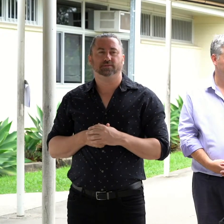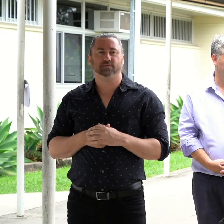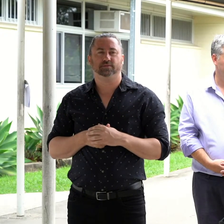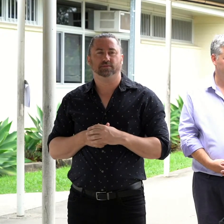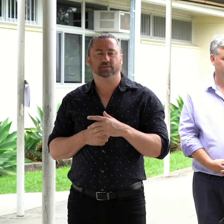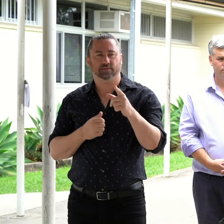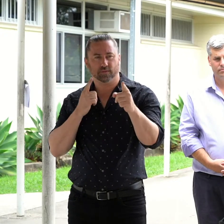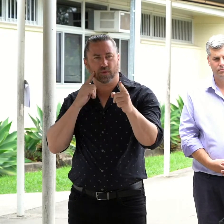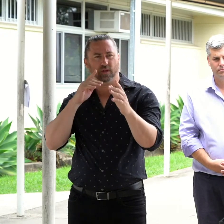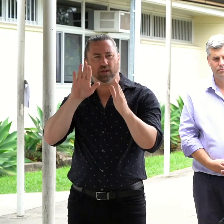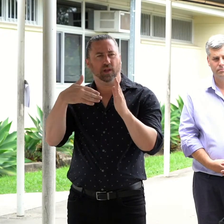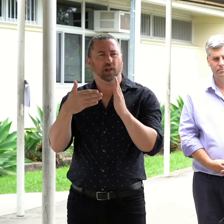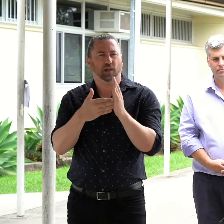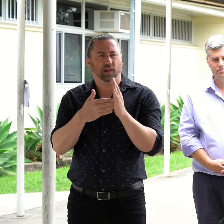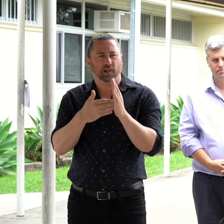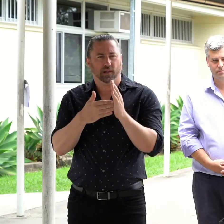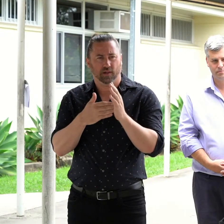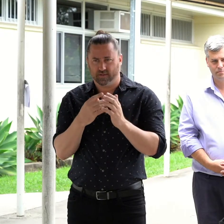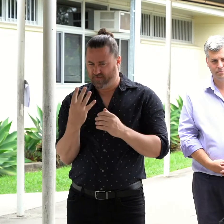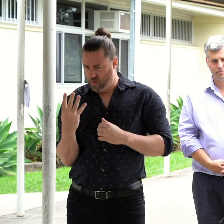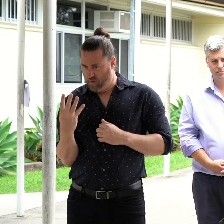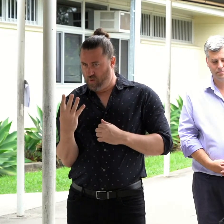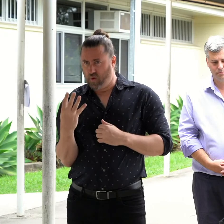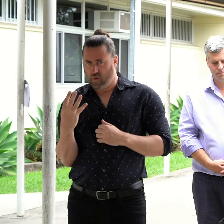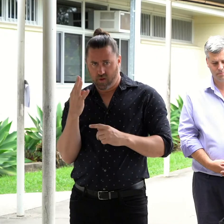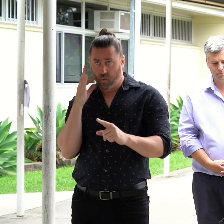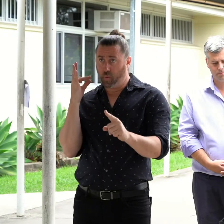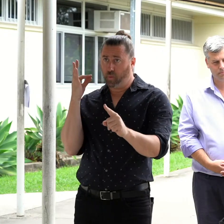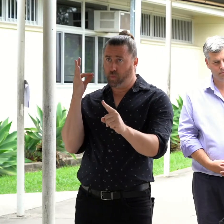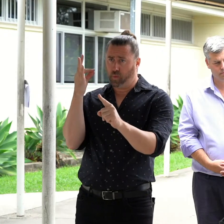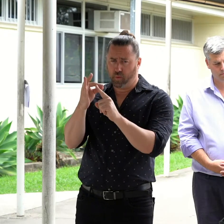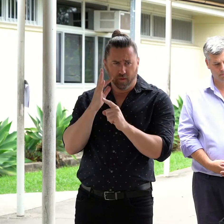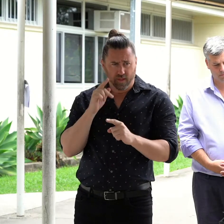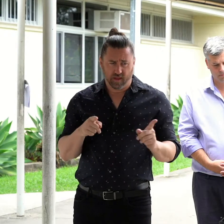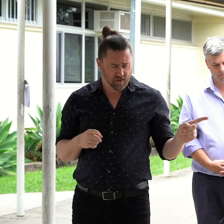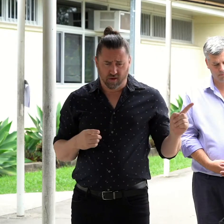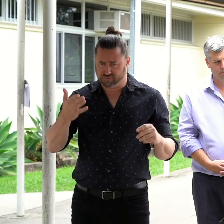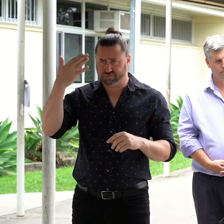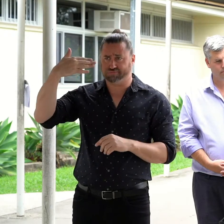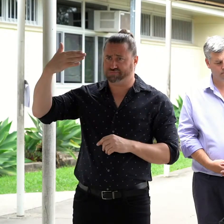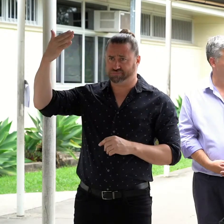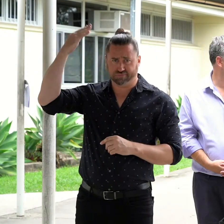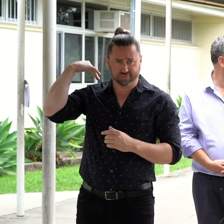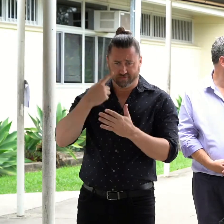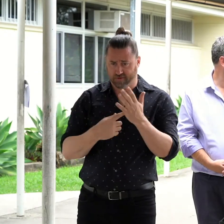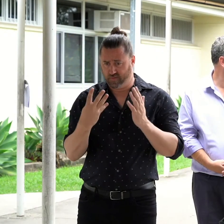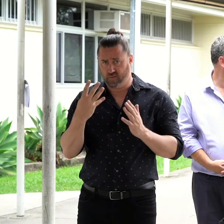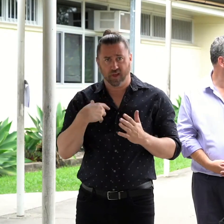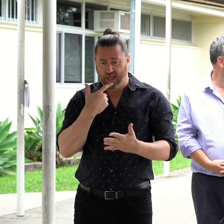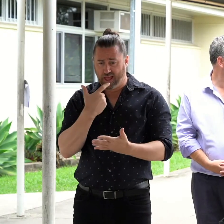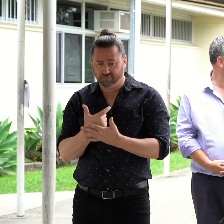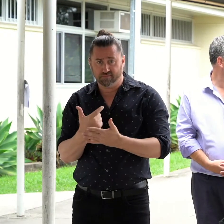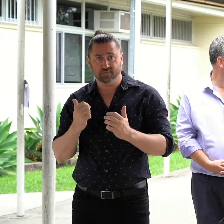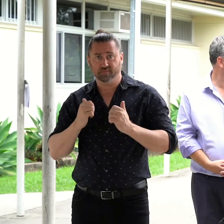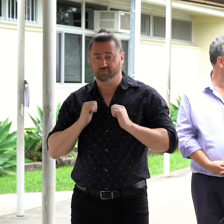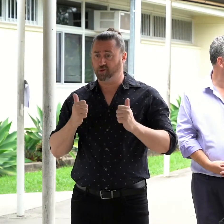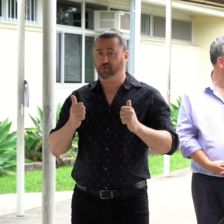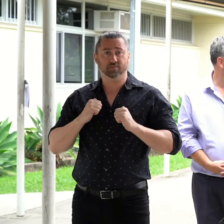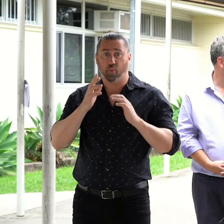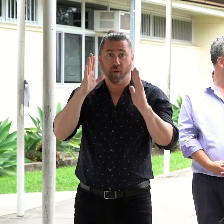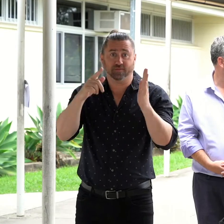when the last time it was that we had so few active cases? It's some time ago, and I'm amazed, I'm surprised. It's just